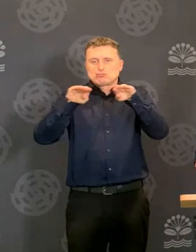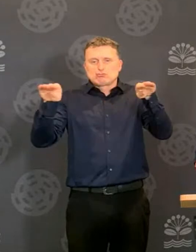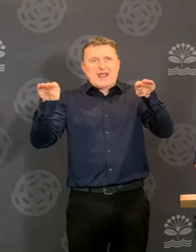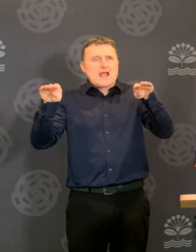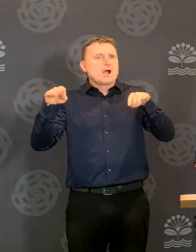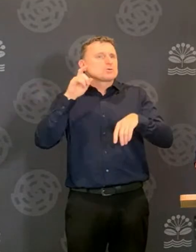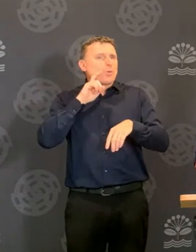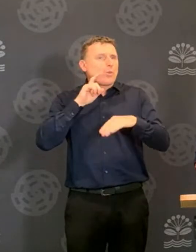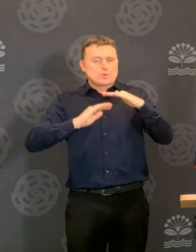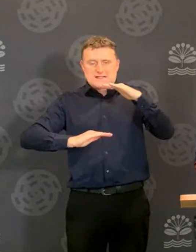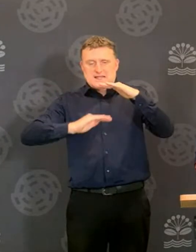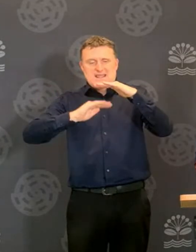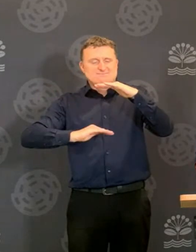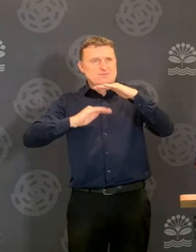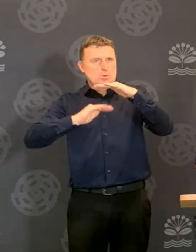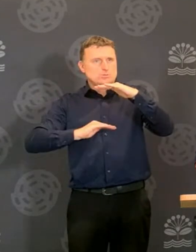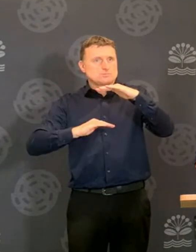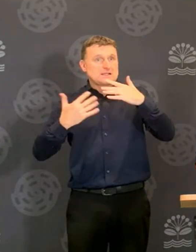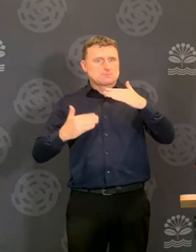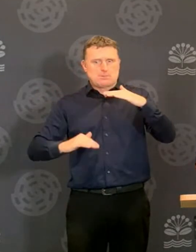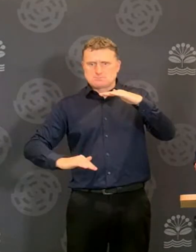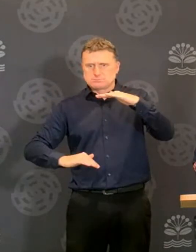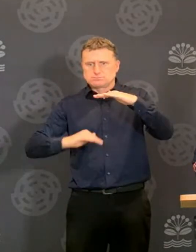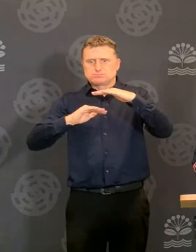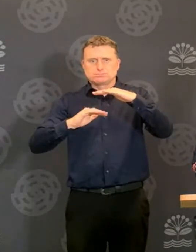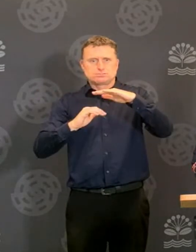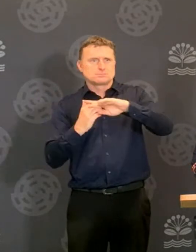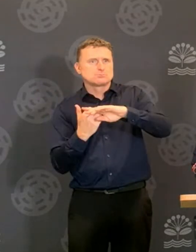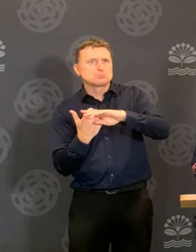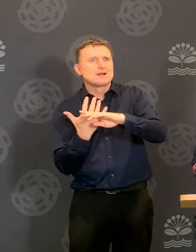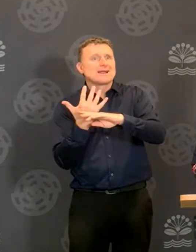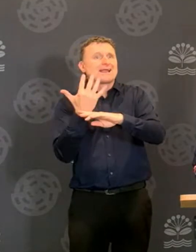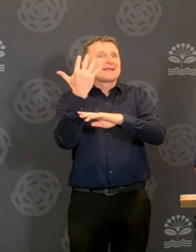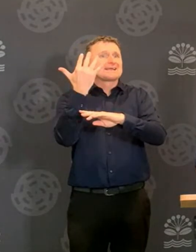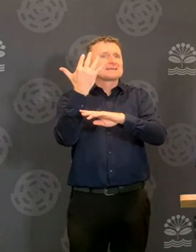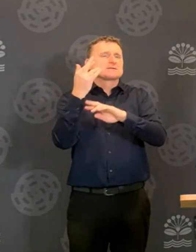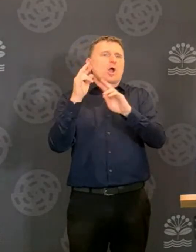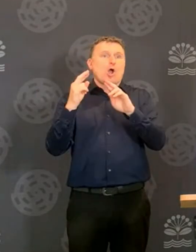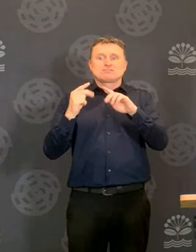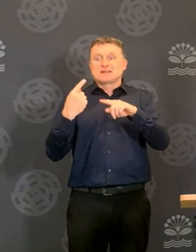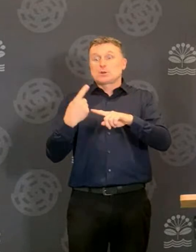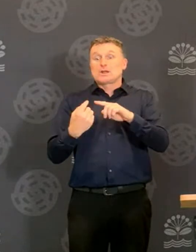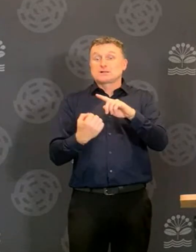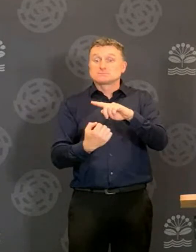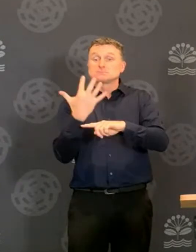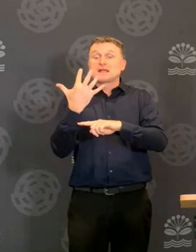the peak levels which are causing some of these springs should subside reasonably quickly.